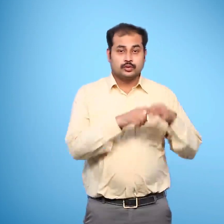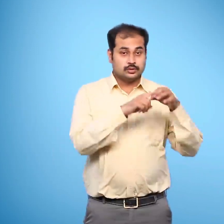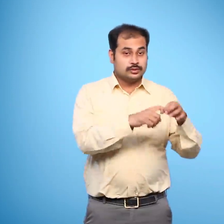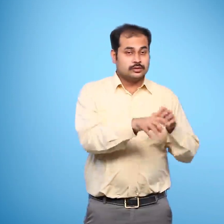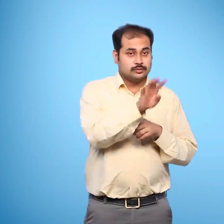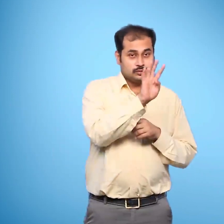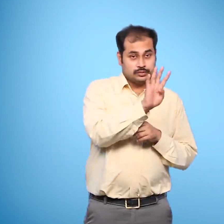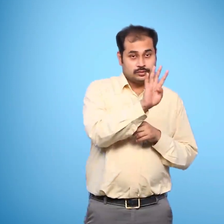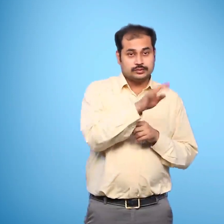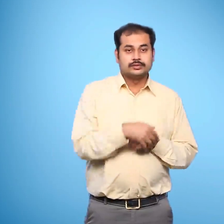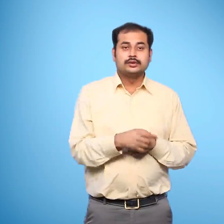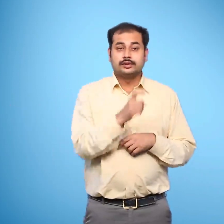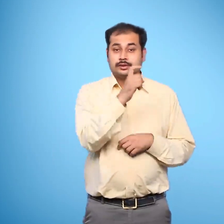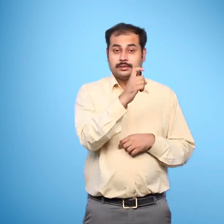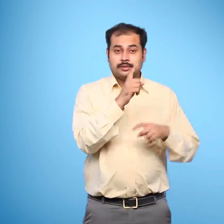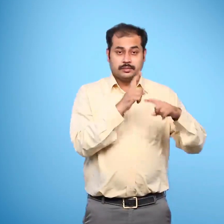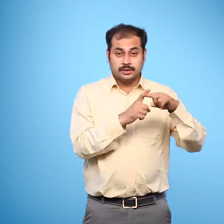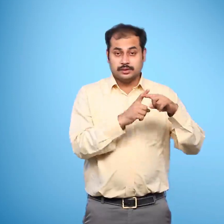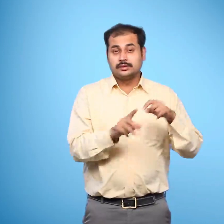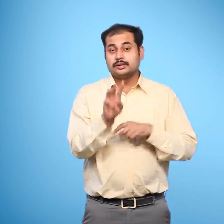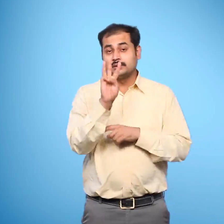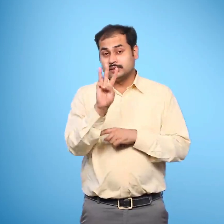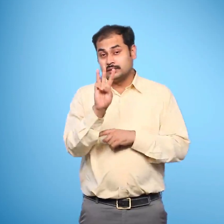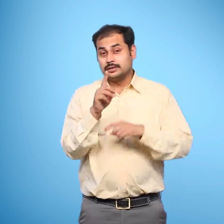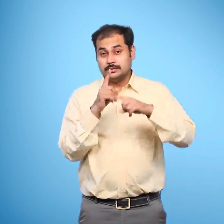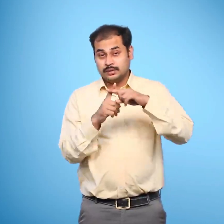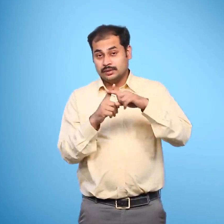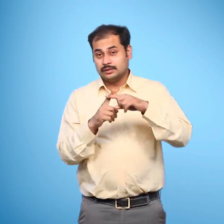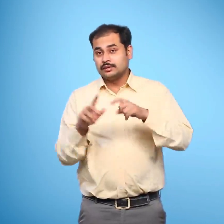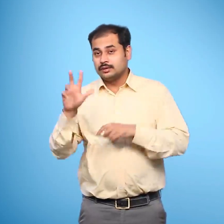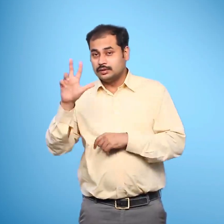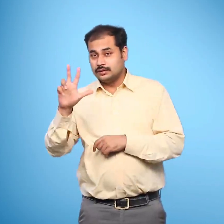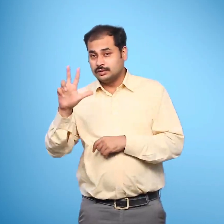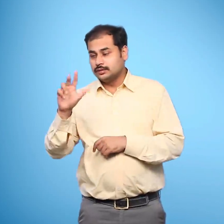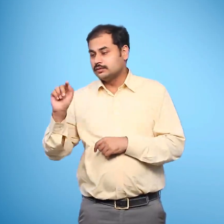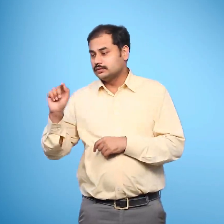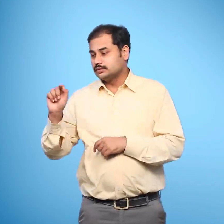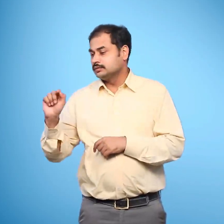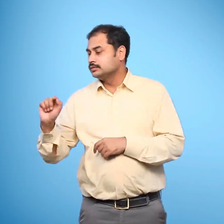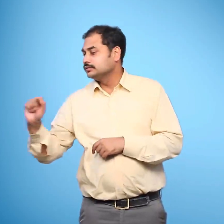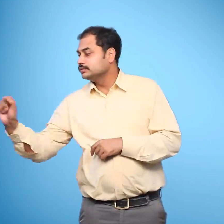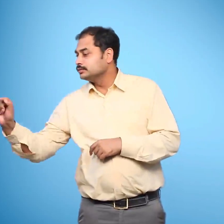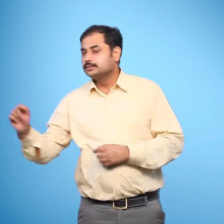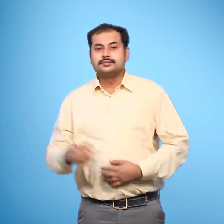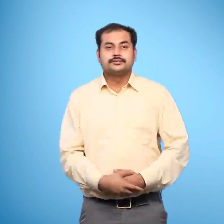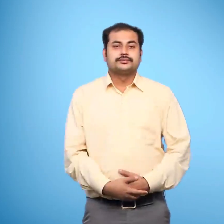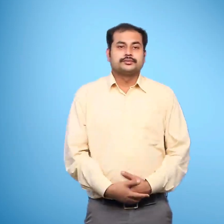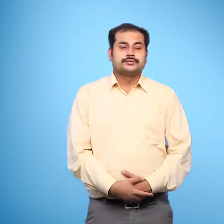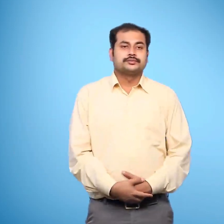Question 4. 7 plus 3 plus 8 is equal to dash.